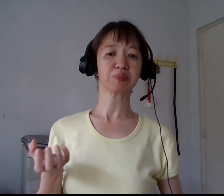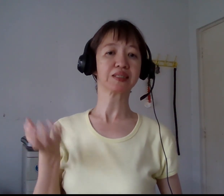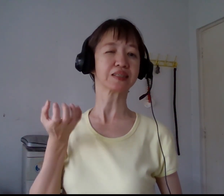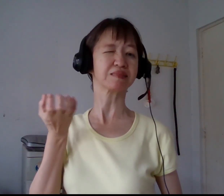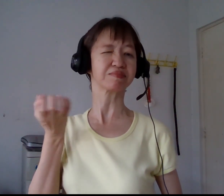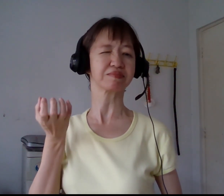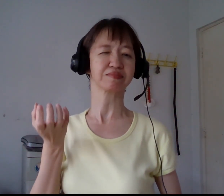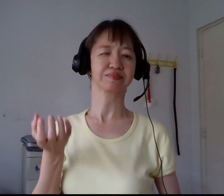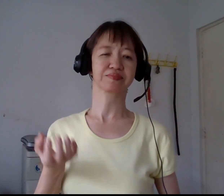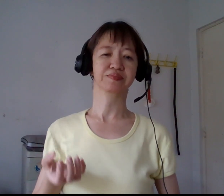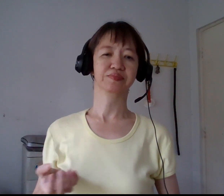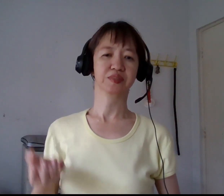apoda.